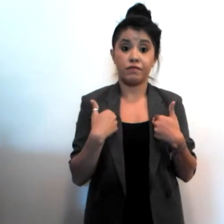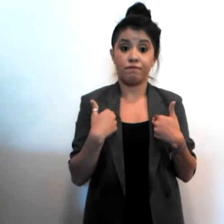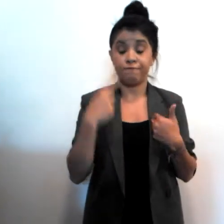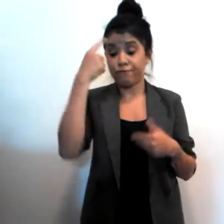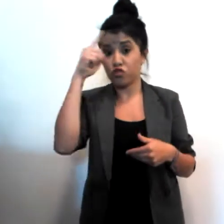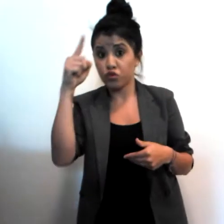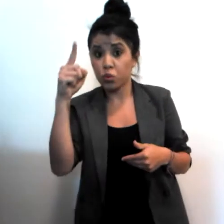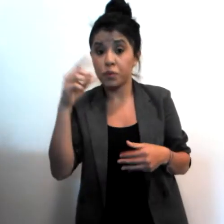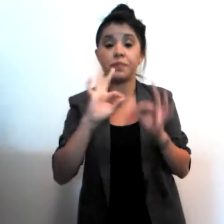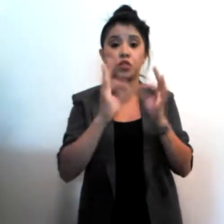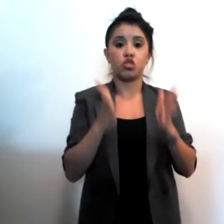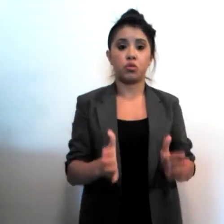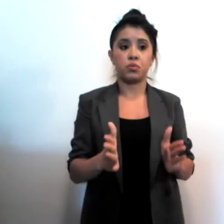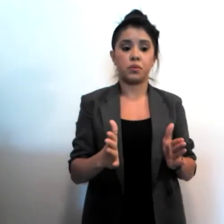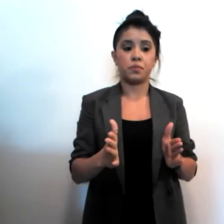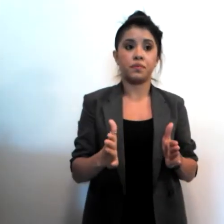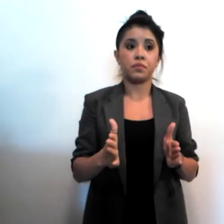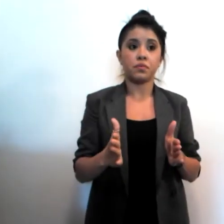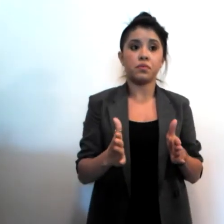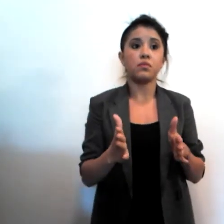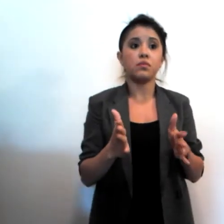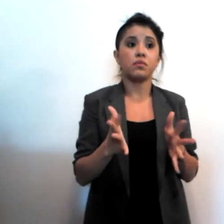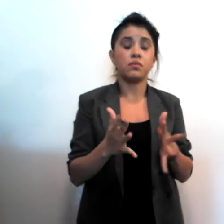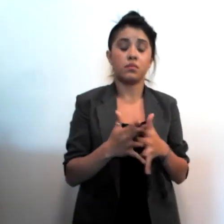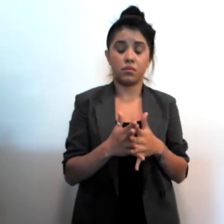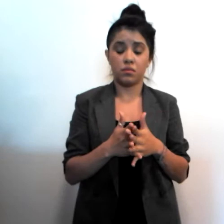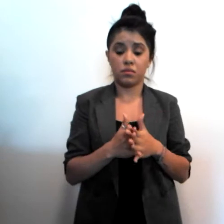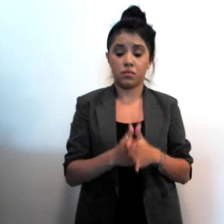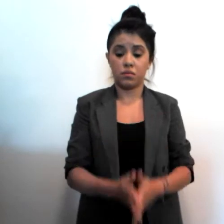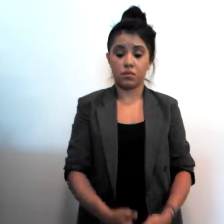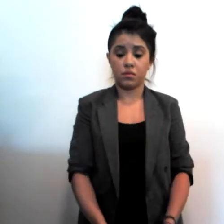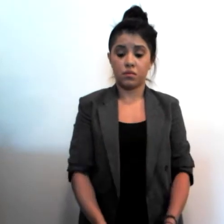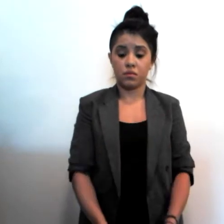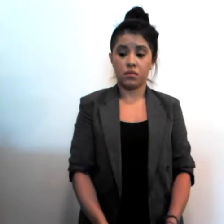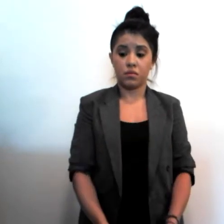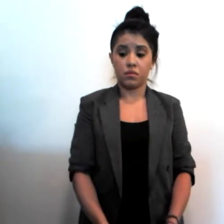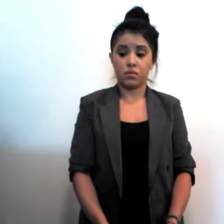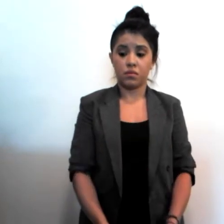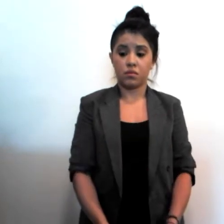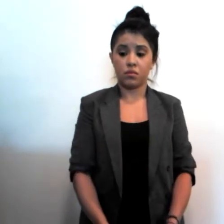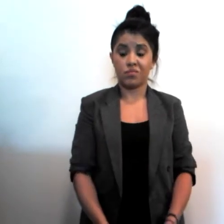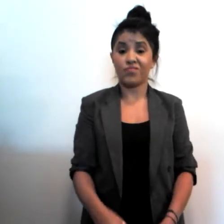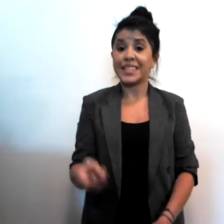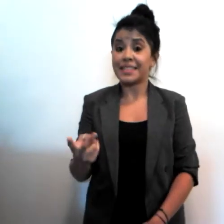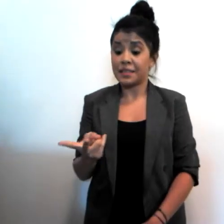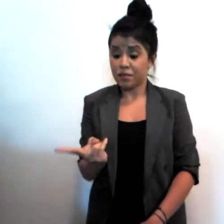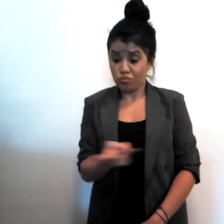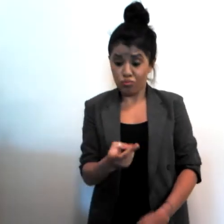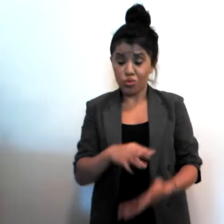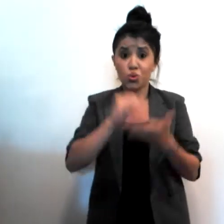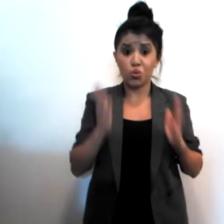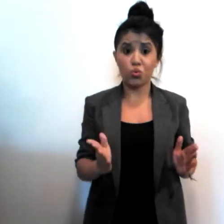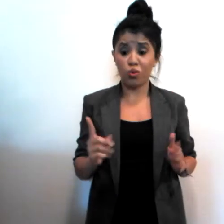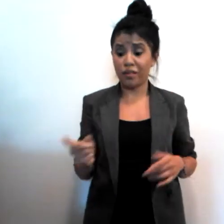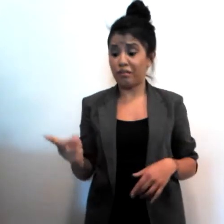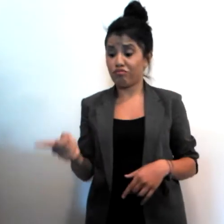students present ever-changing development, so do pre- and early adolescent students present a changing profile that